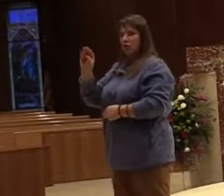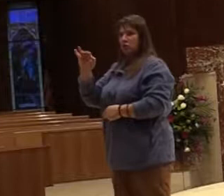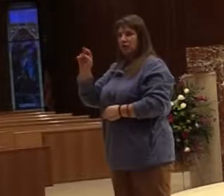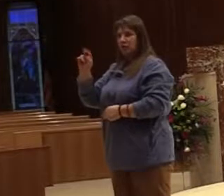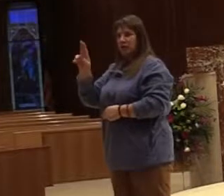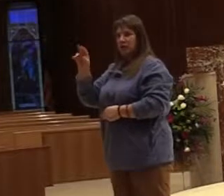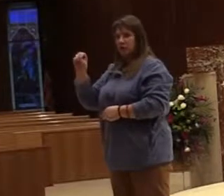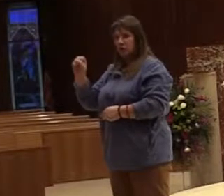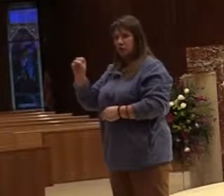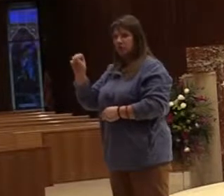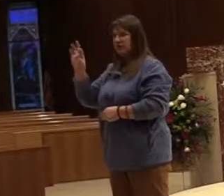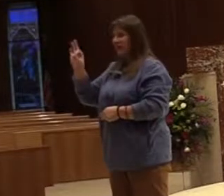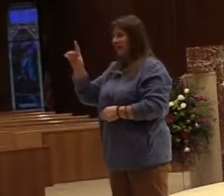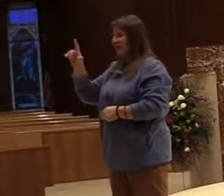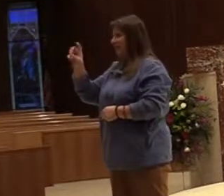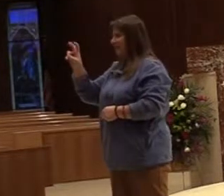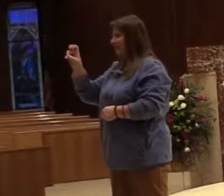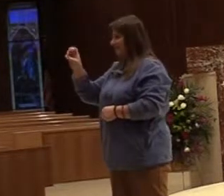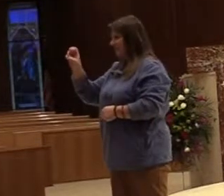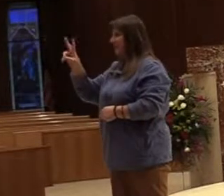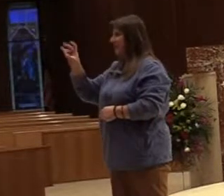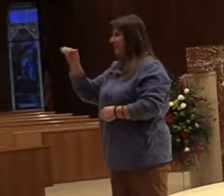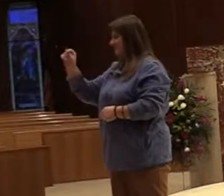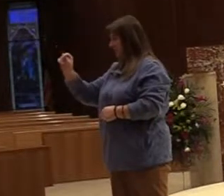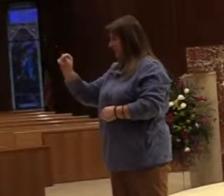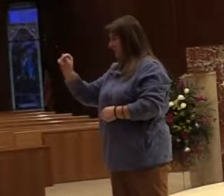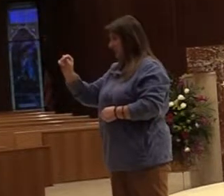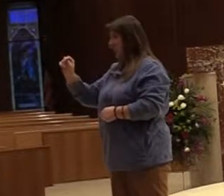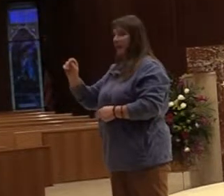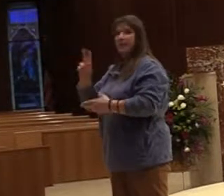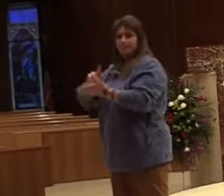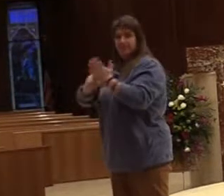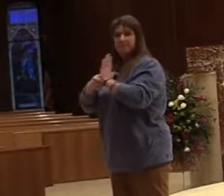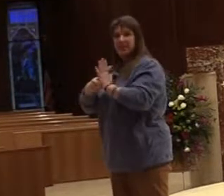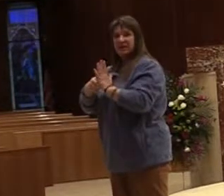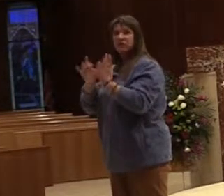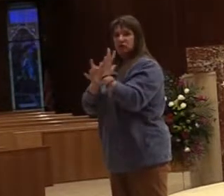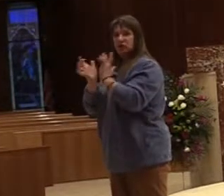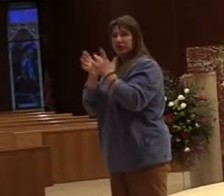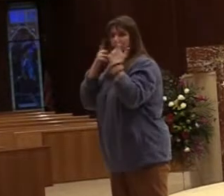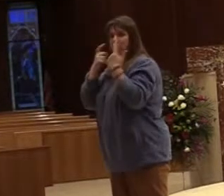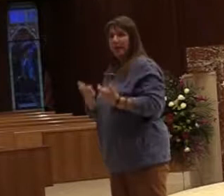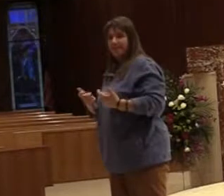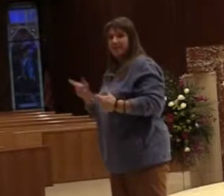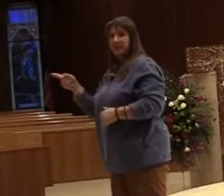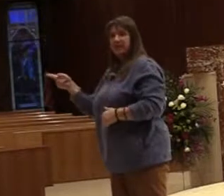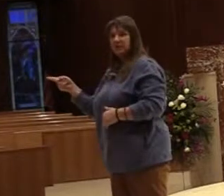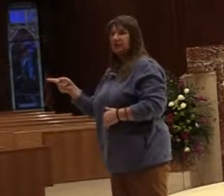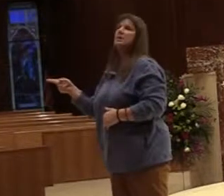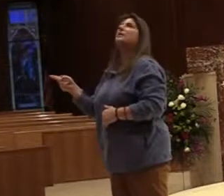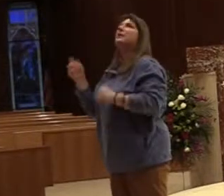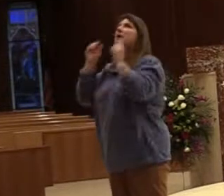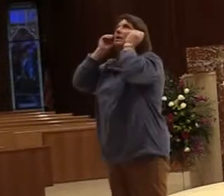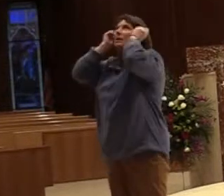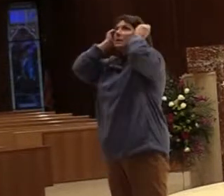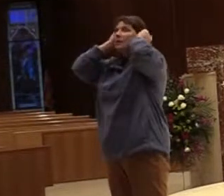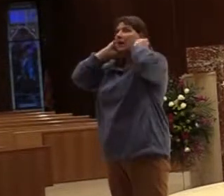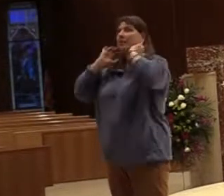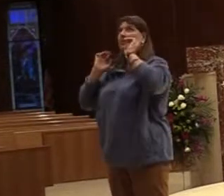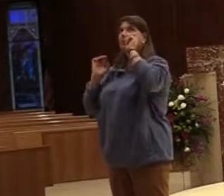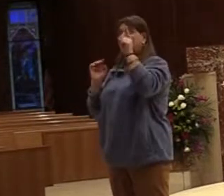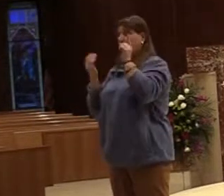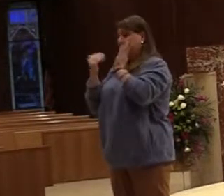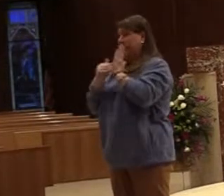touched on this a couple weeks ago, but I think it's really important to show this again. So the next slide will show a picture of Jerusalem once